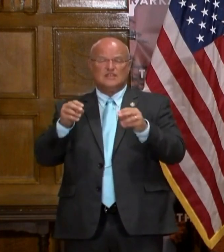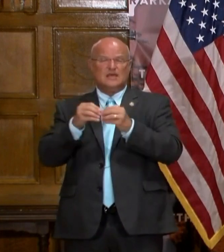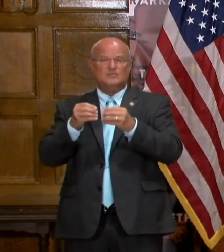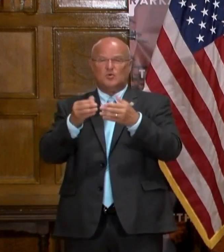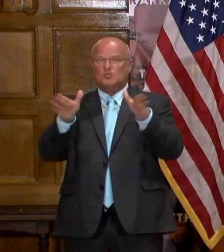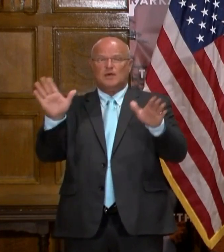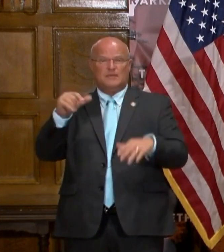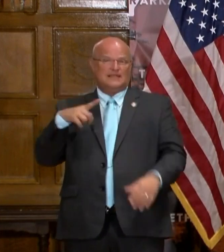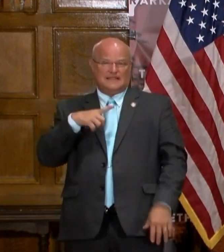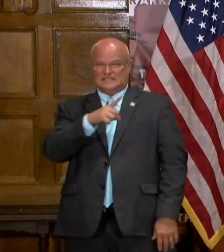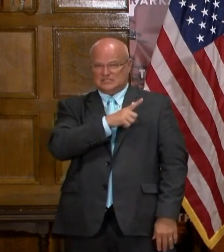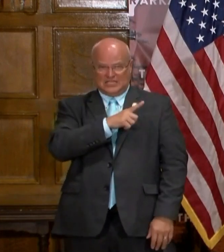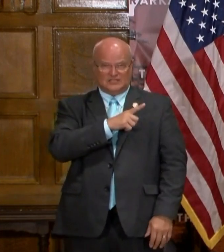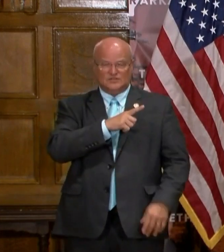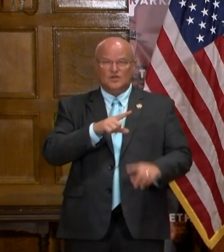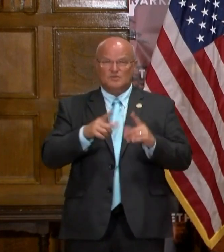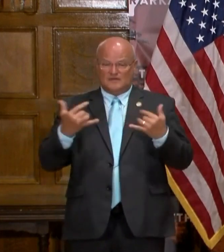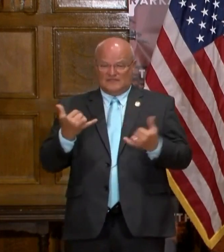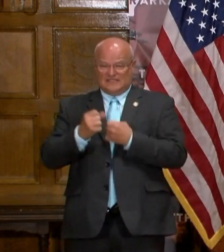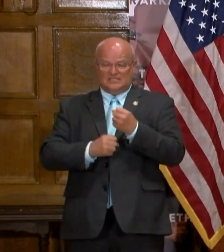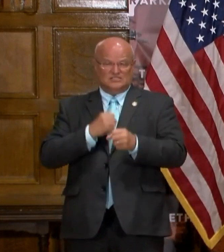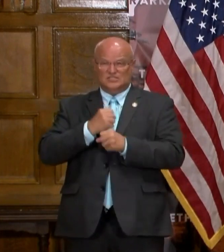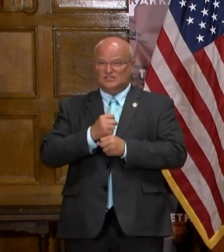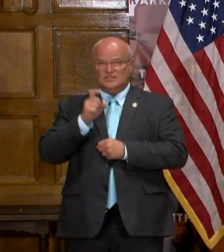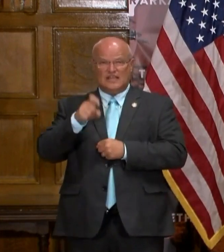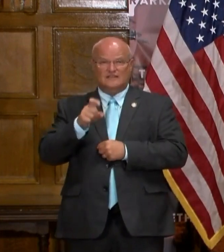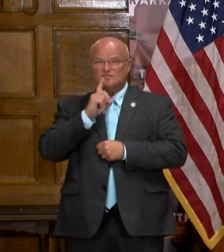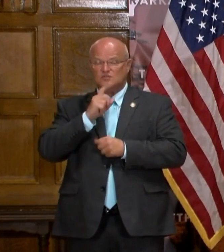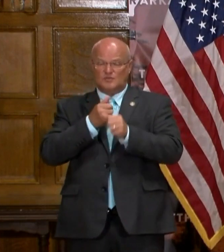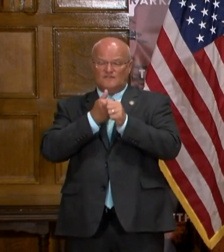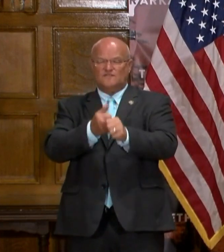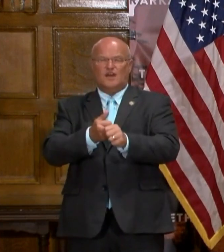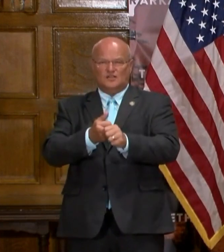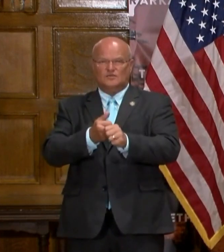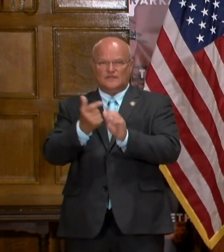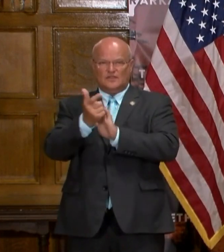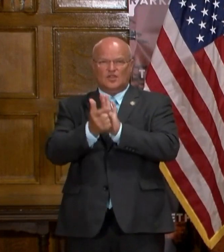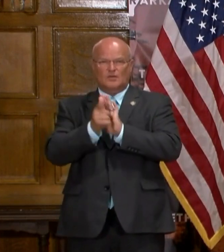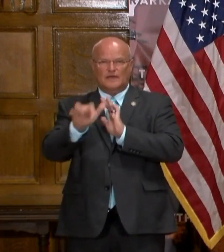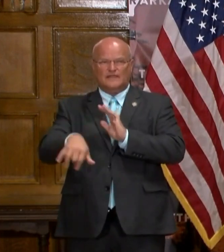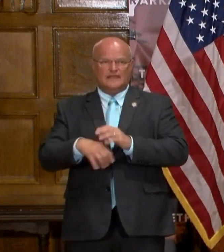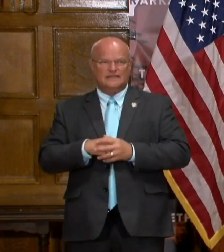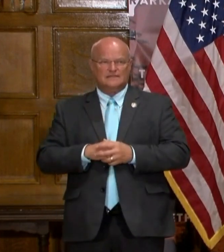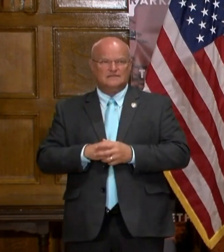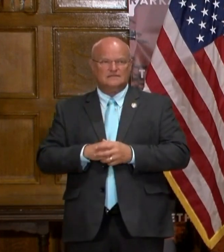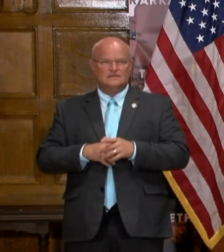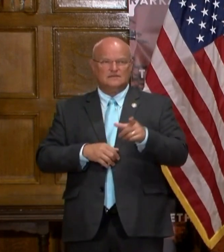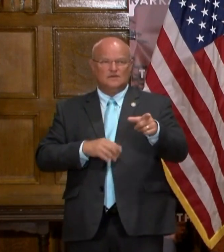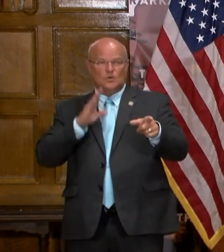more broadly by the legislature, but for this year, we'd have to certainly be following the law on that.